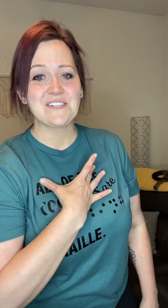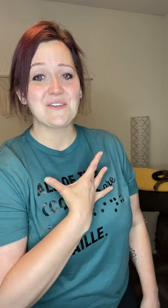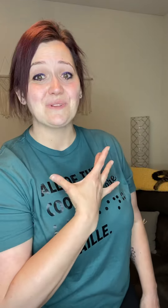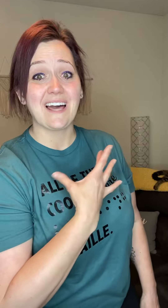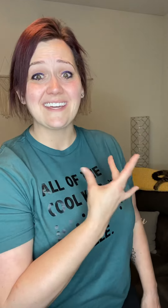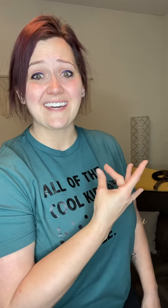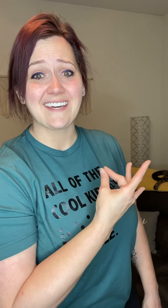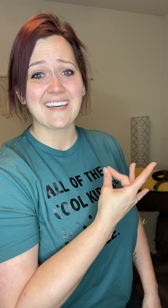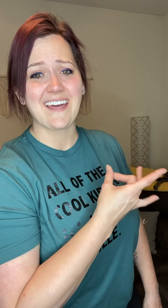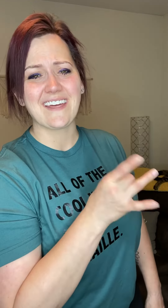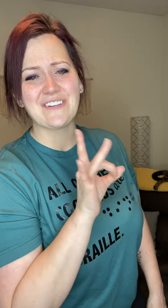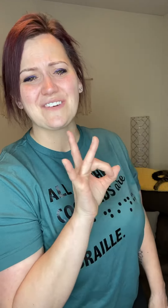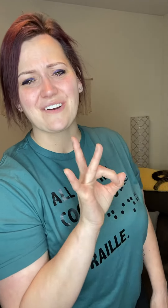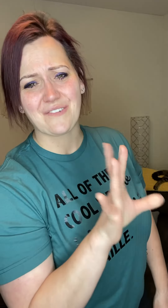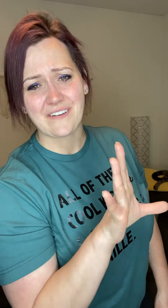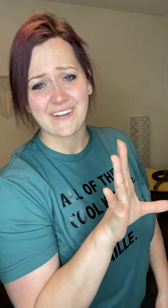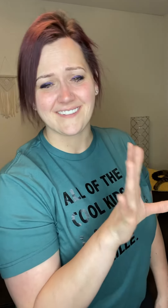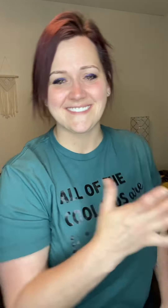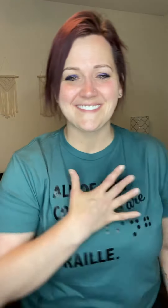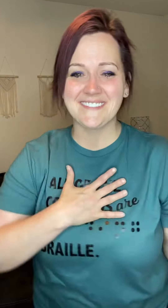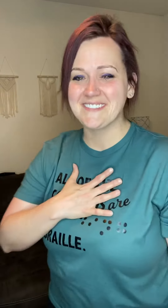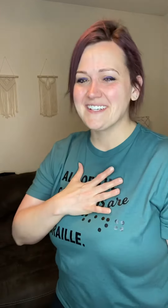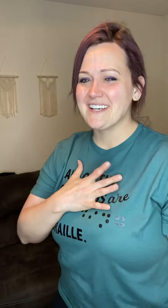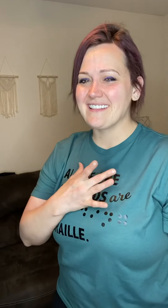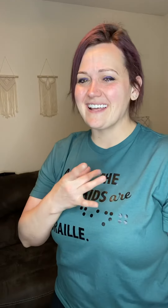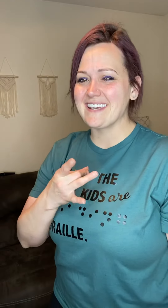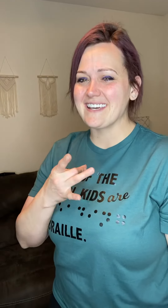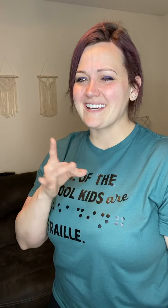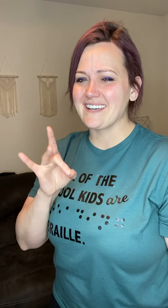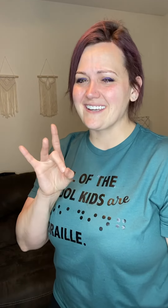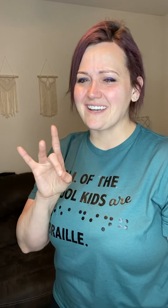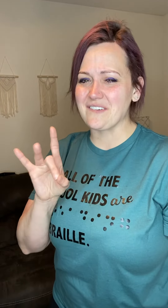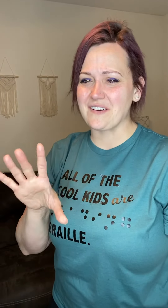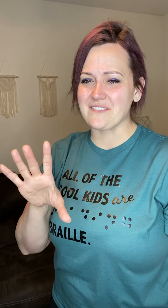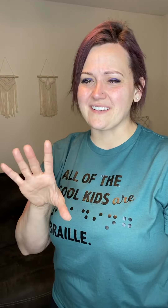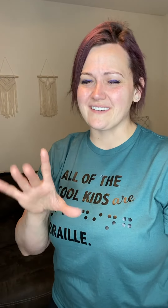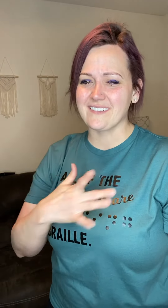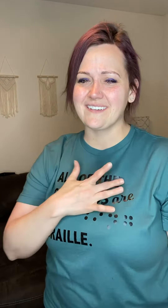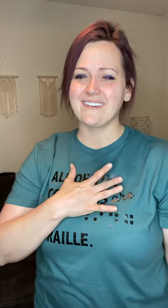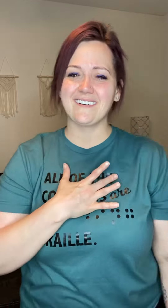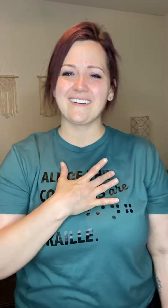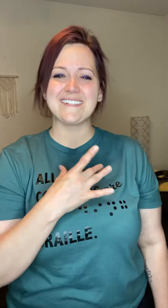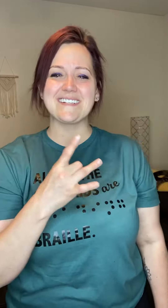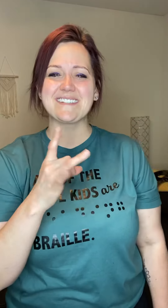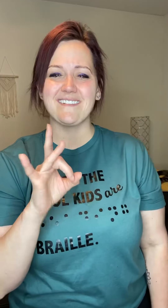you like it and then you get rid of it. Like it and get rid of it.